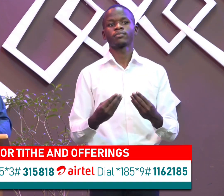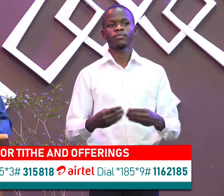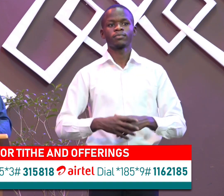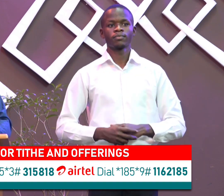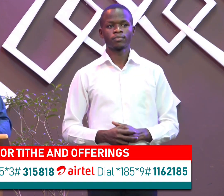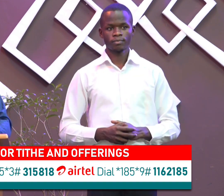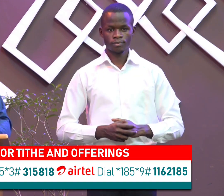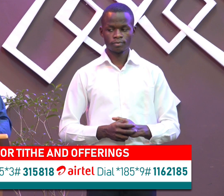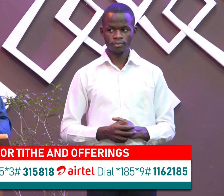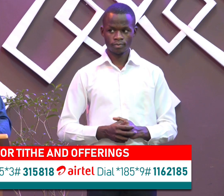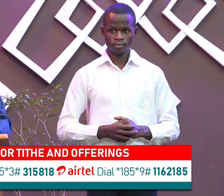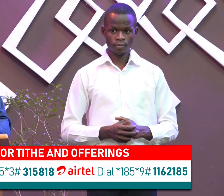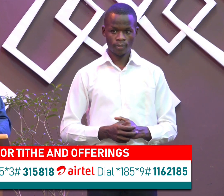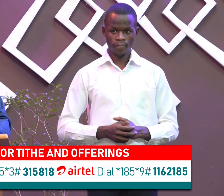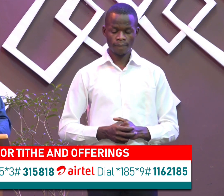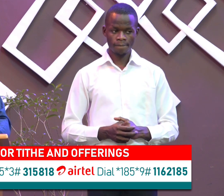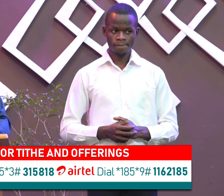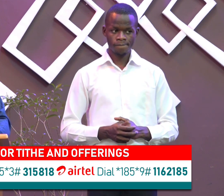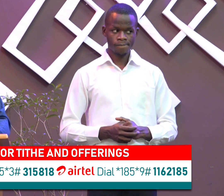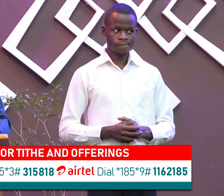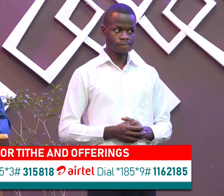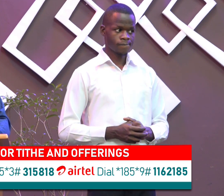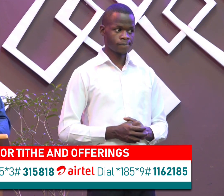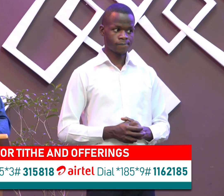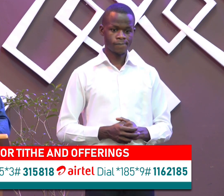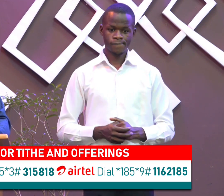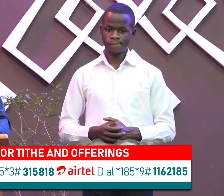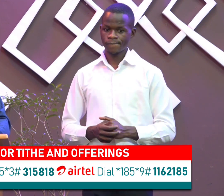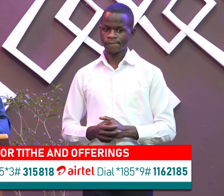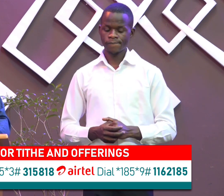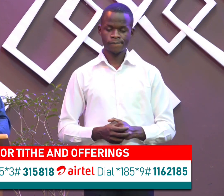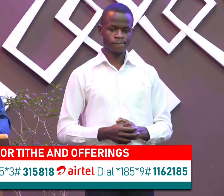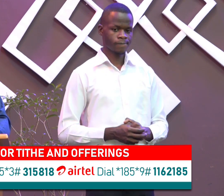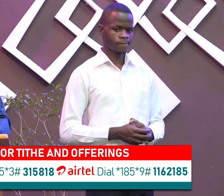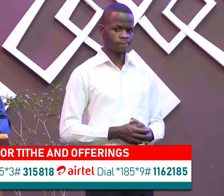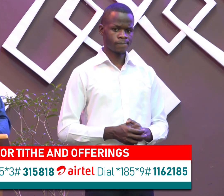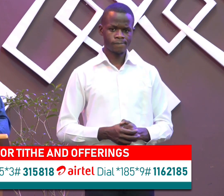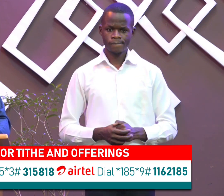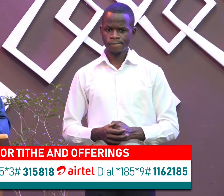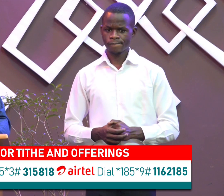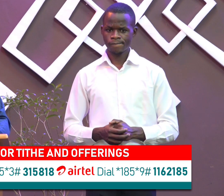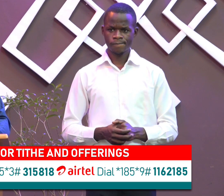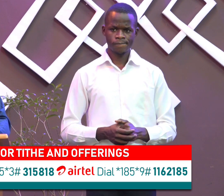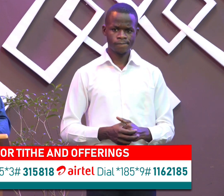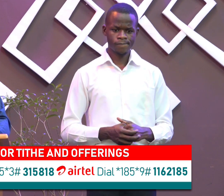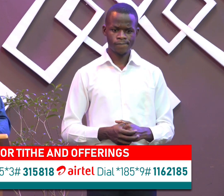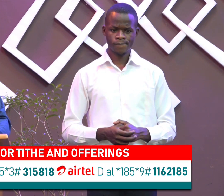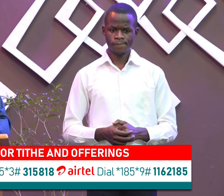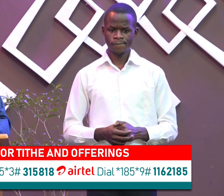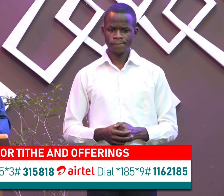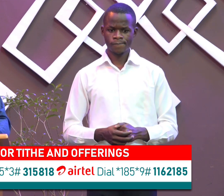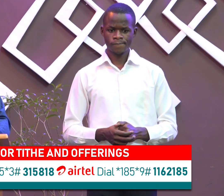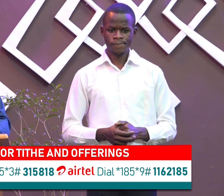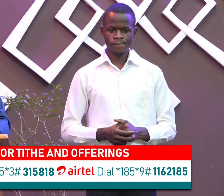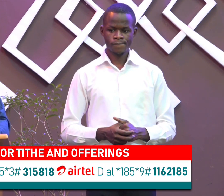whenever we are coming towards a time like this, you need to have loaded some money on your accounts. Or if you are near church, you can even pass by church.